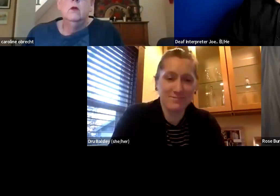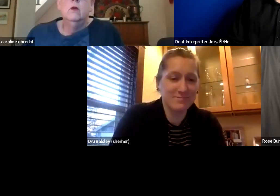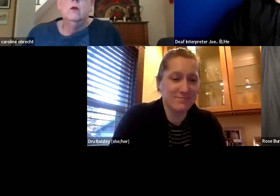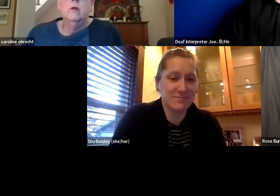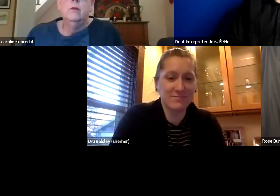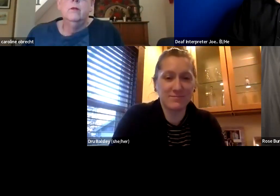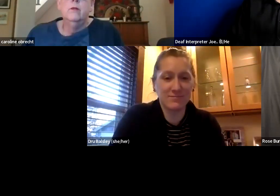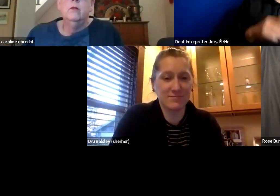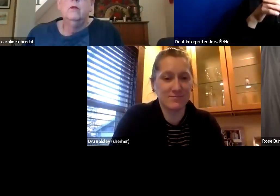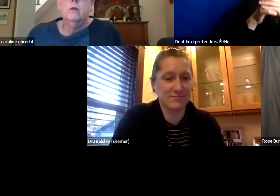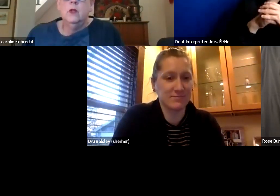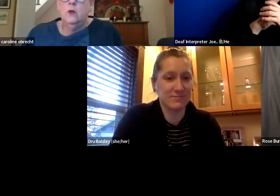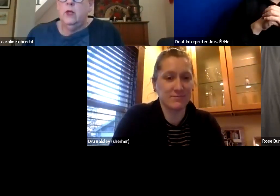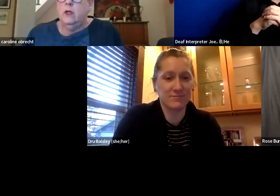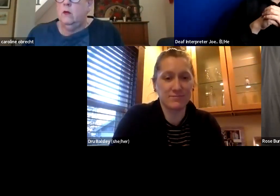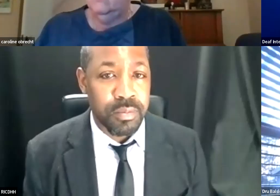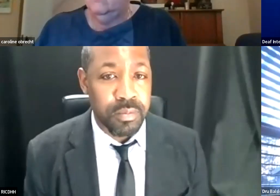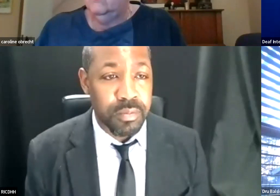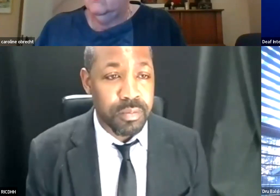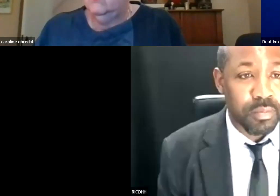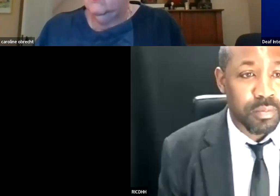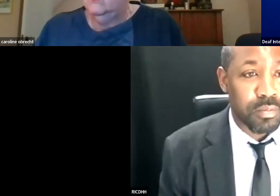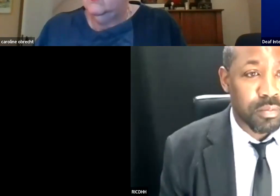Thank you so much. I appreciate that. Okay.